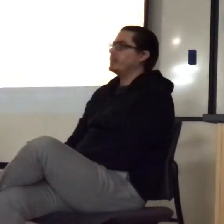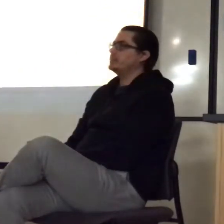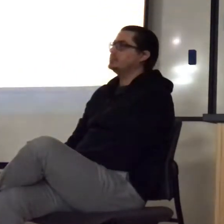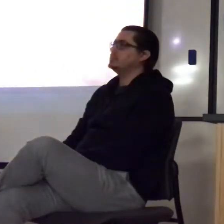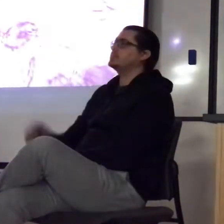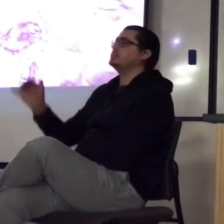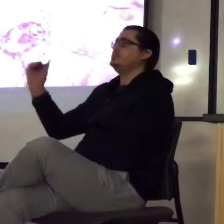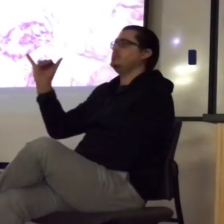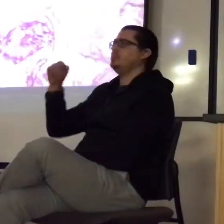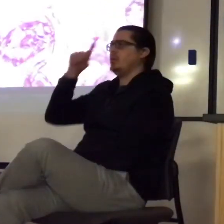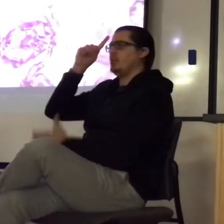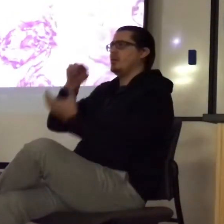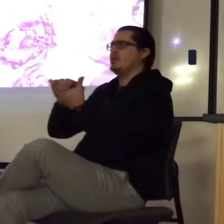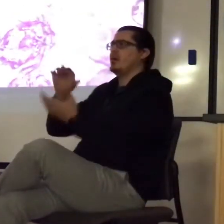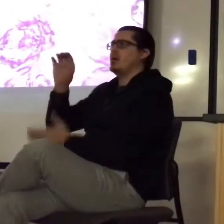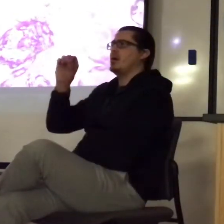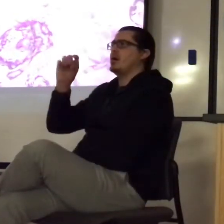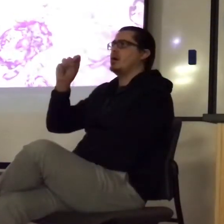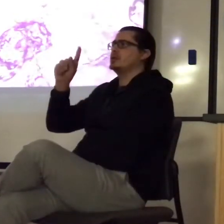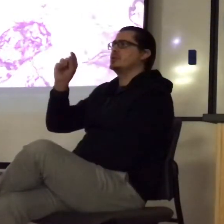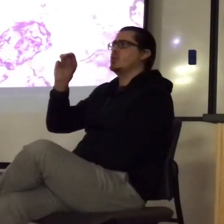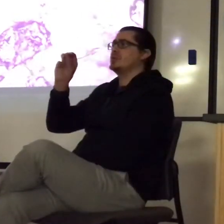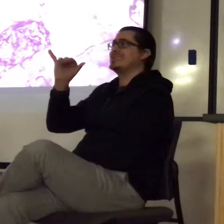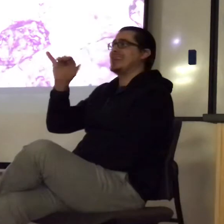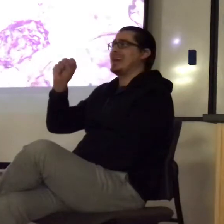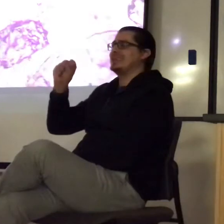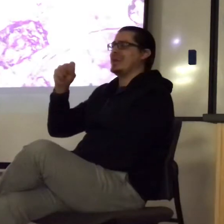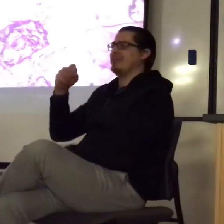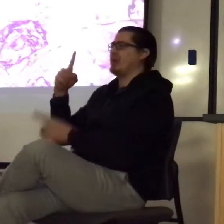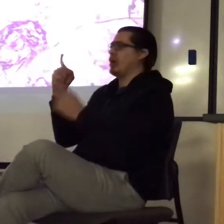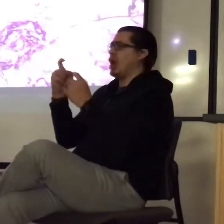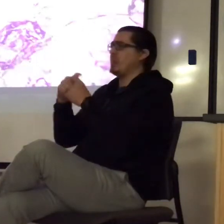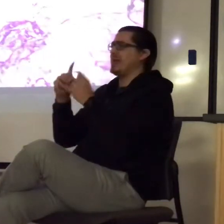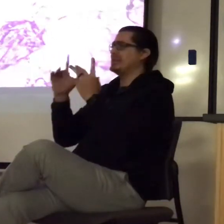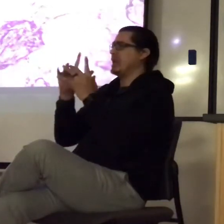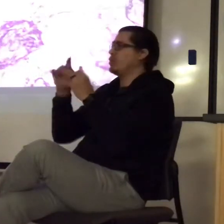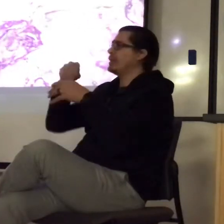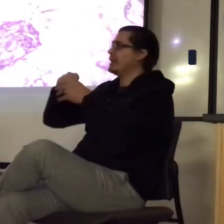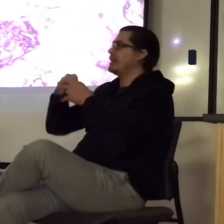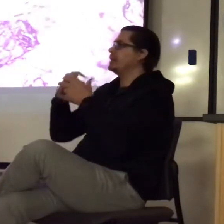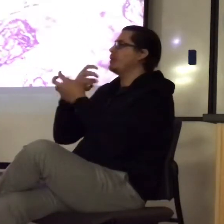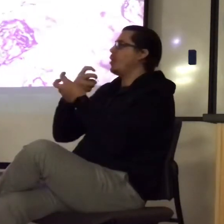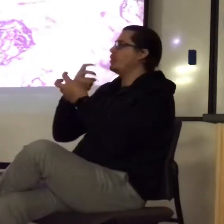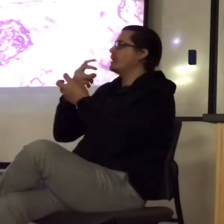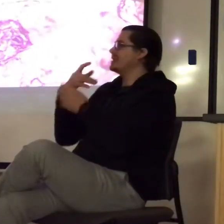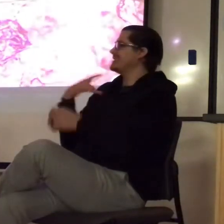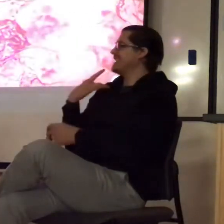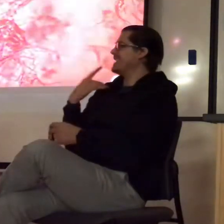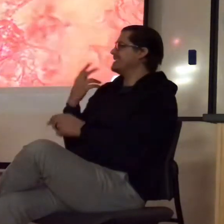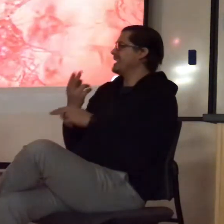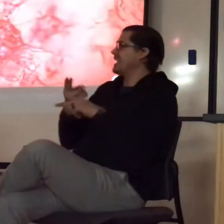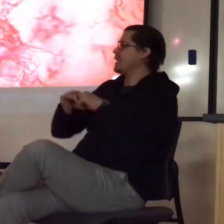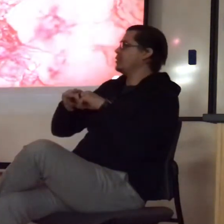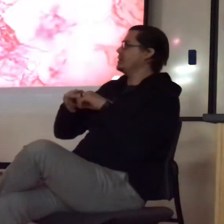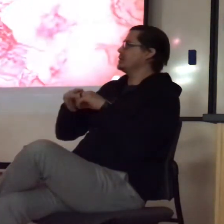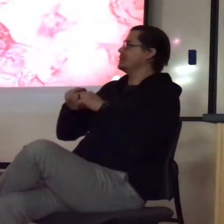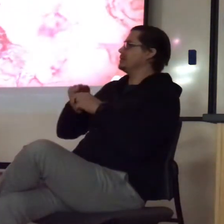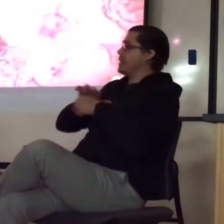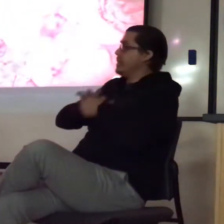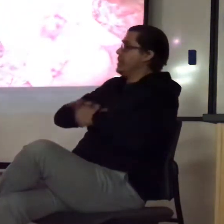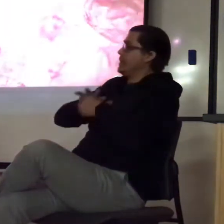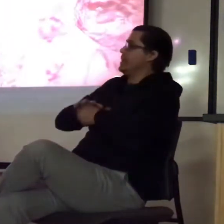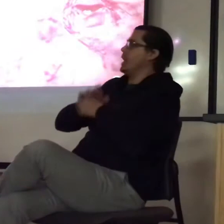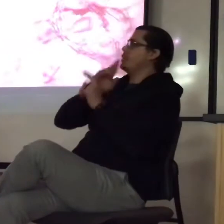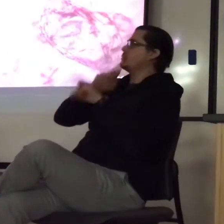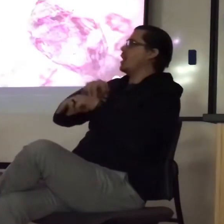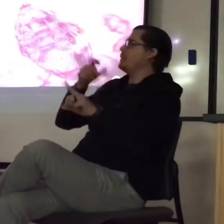It is also believed that osteocytes form a complex network in bone that can sense any increased workload on the bone and respond